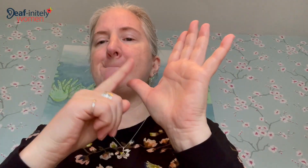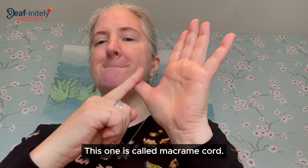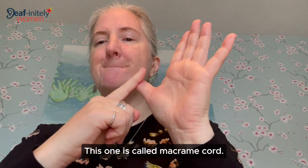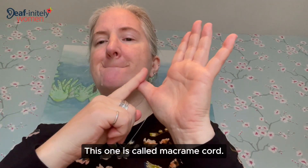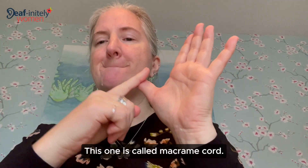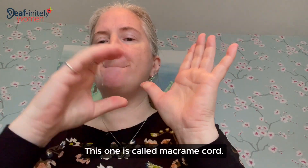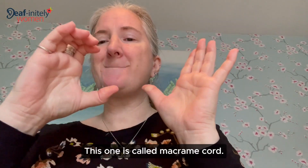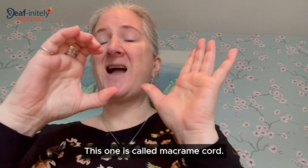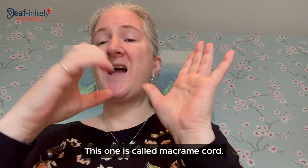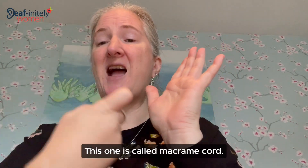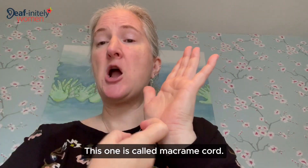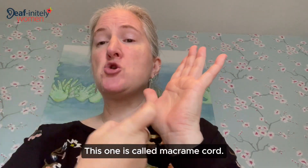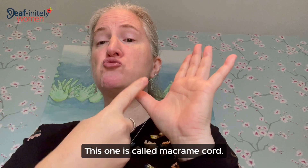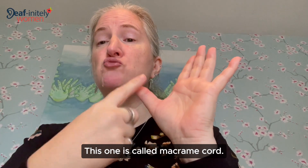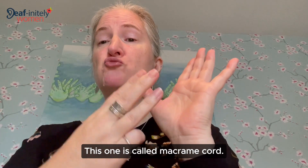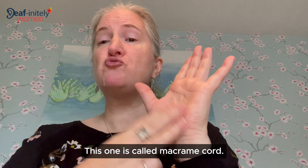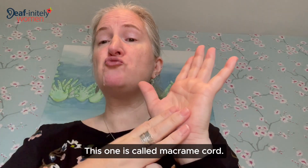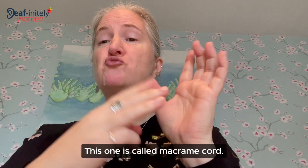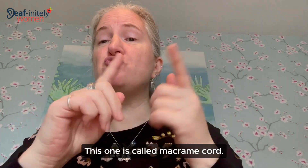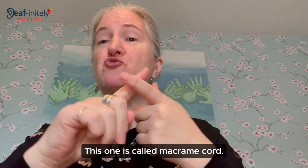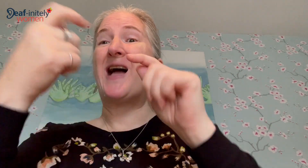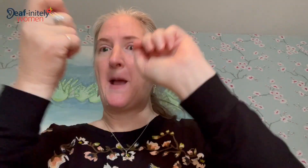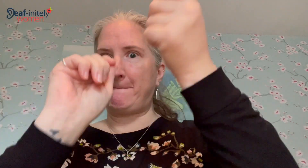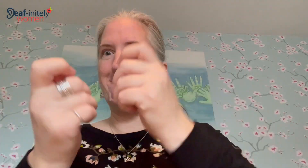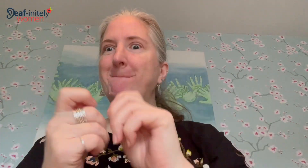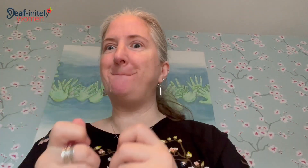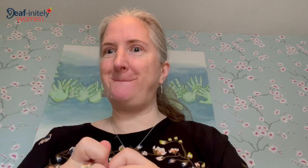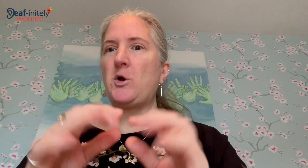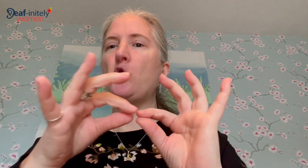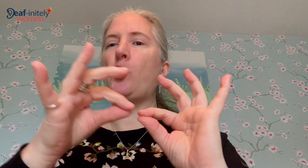This one is called Macramé cord.